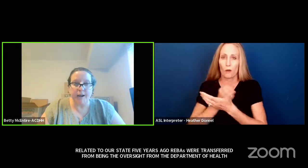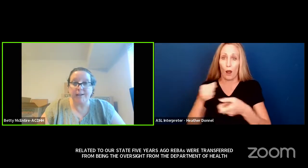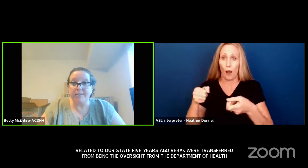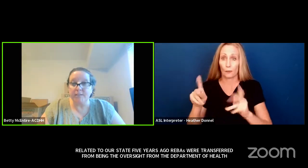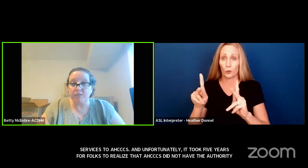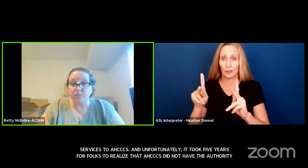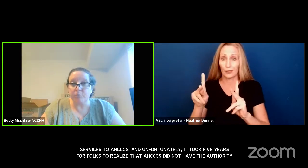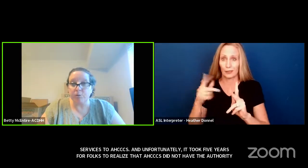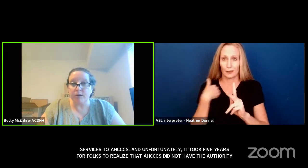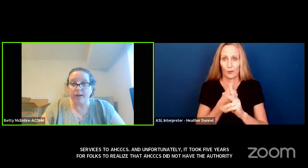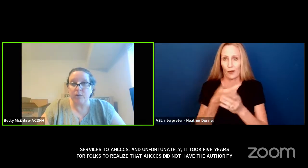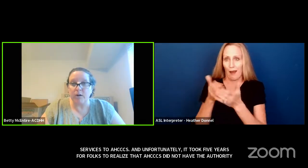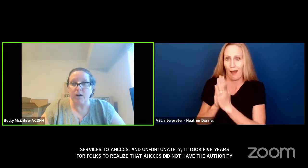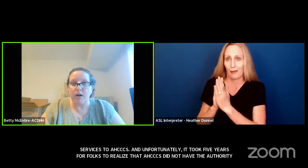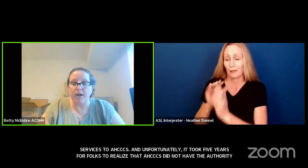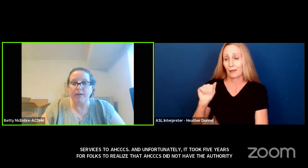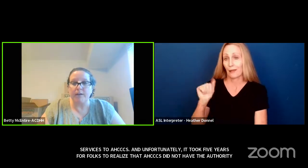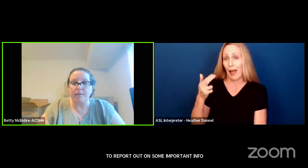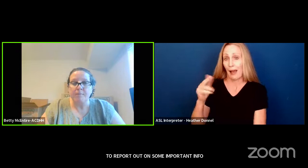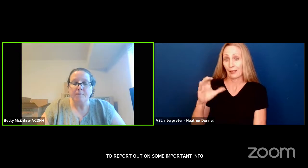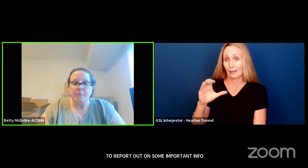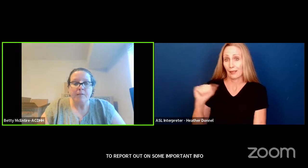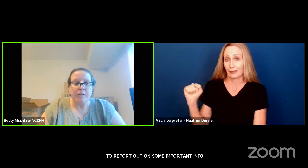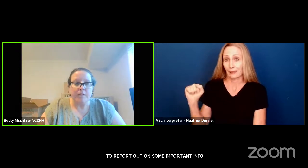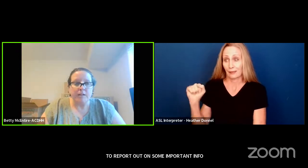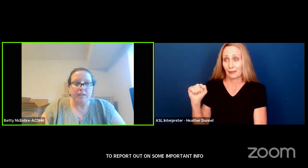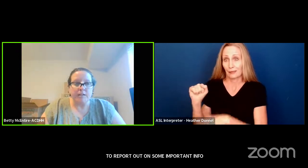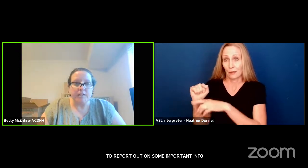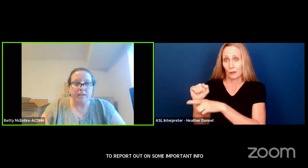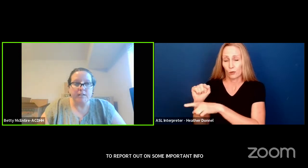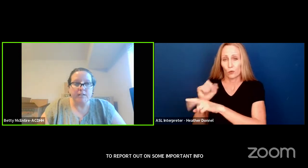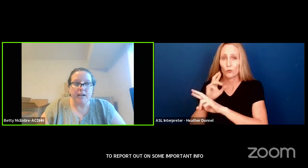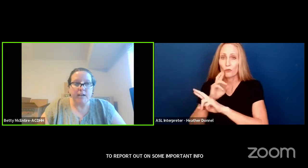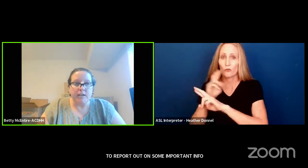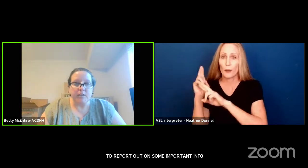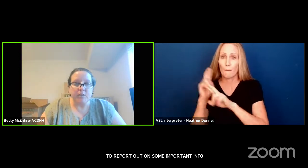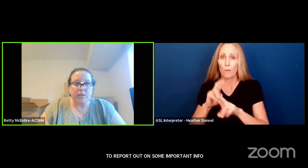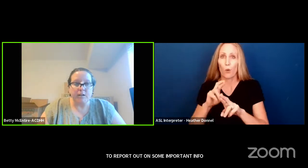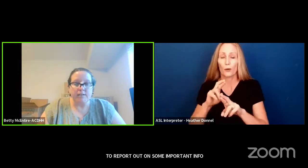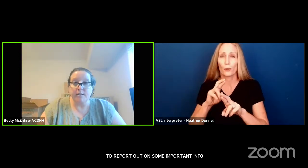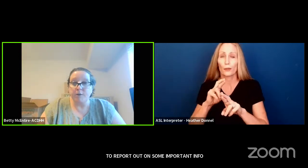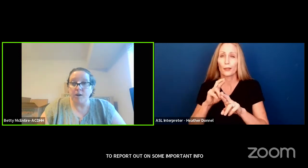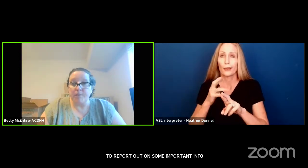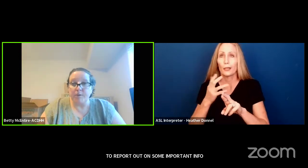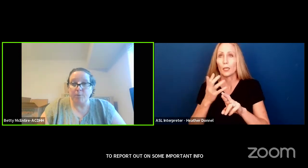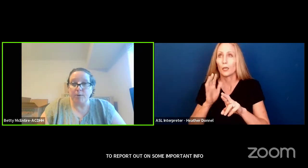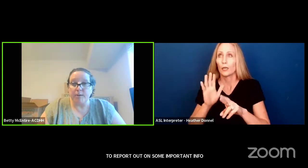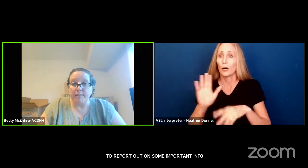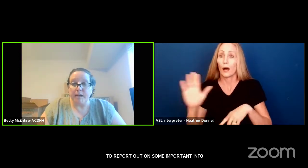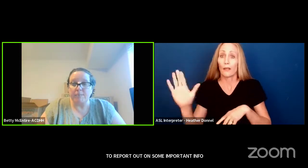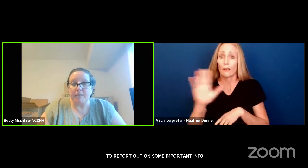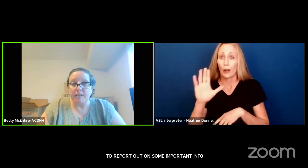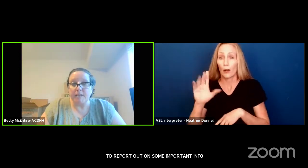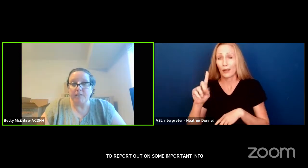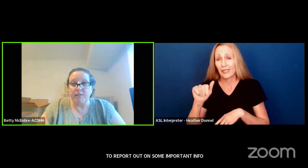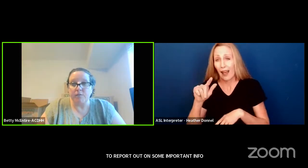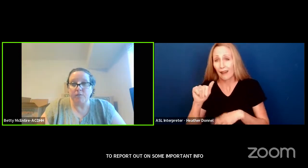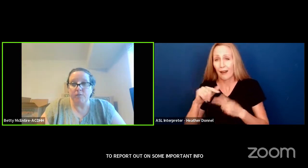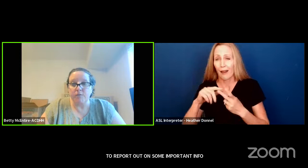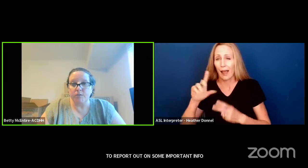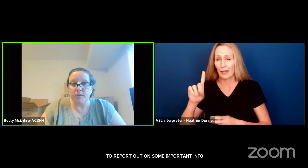ask for Access to report out on their data and demographic reporting as how